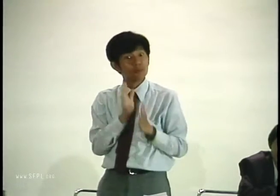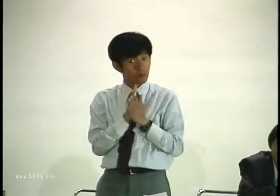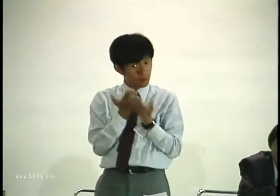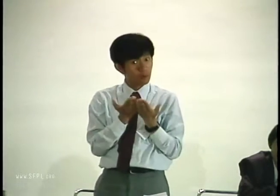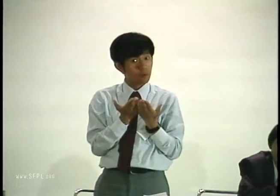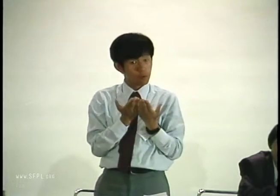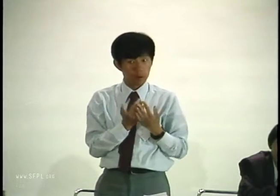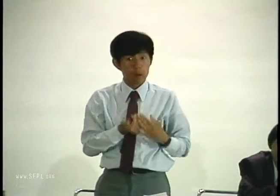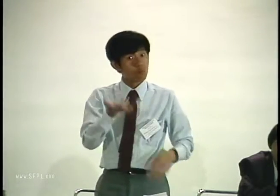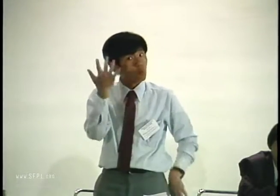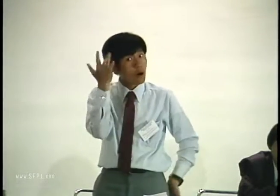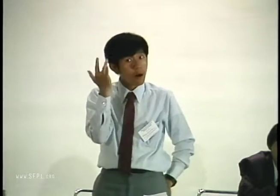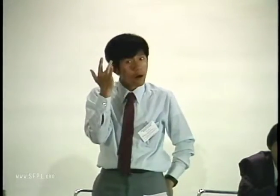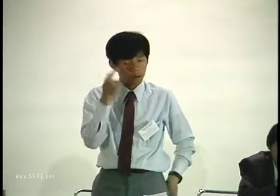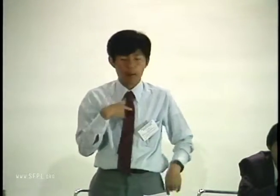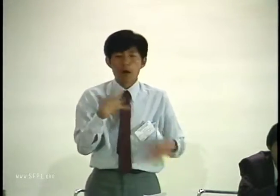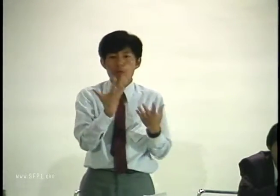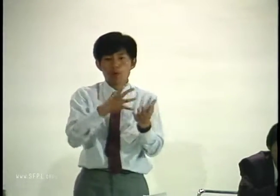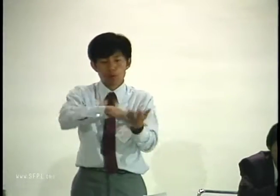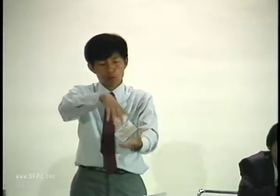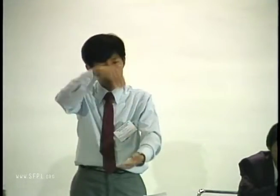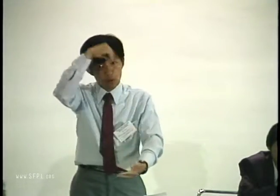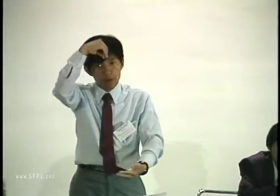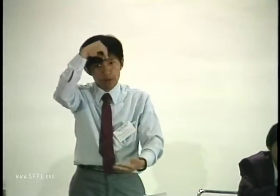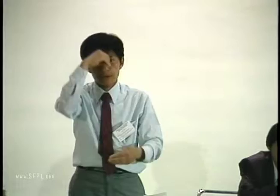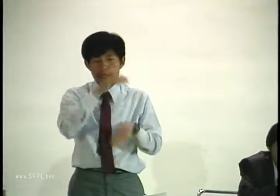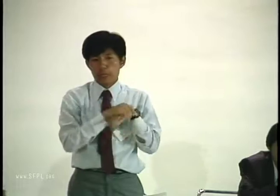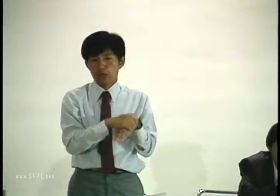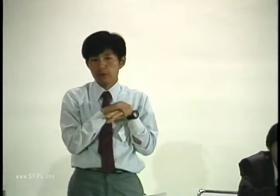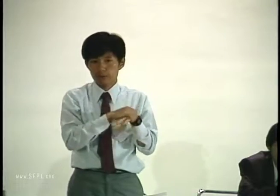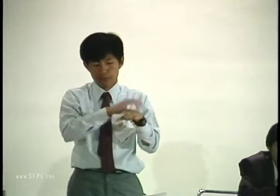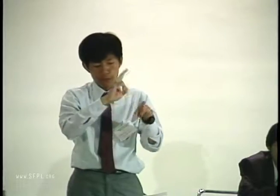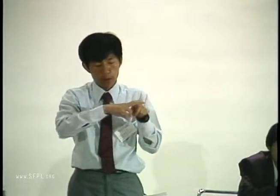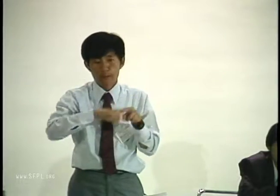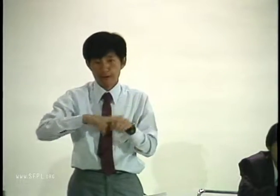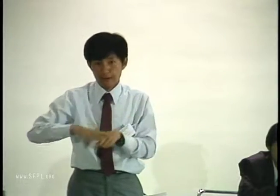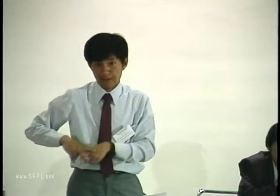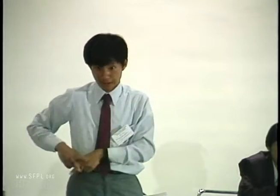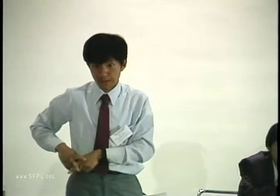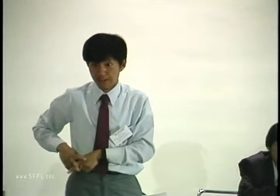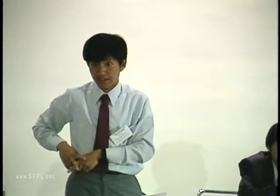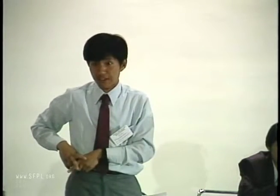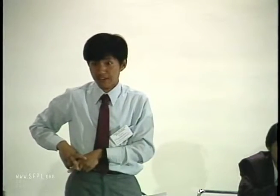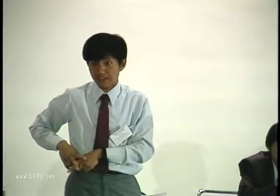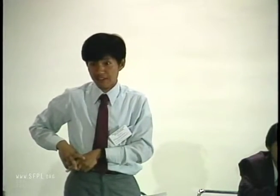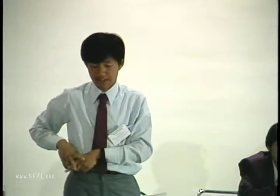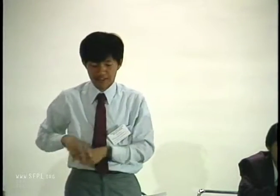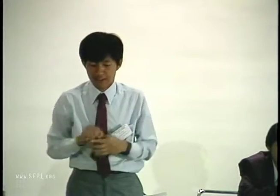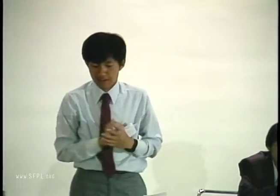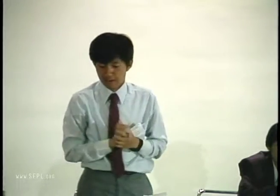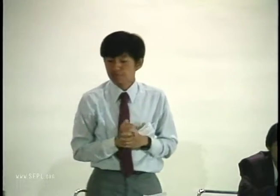I wanted to be able to bring books home with me, and the reason was that I wanted to learn English. I wanted to really work on my